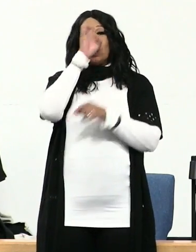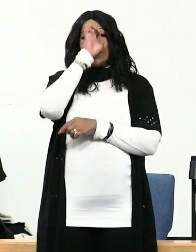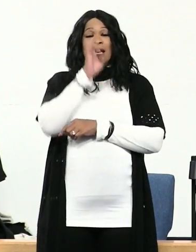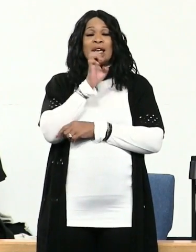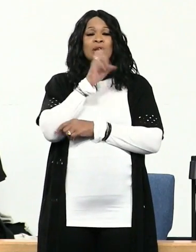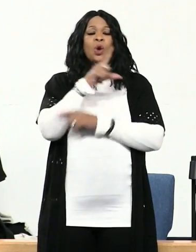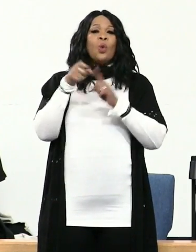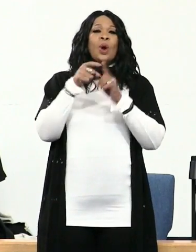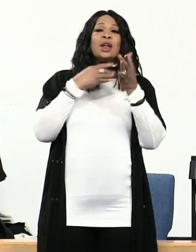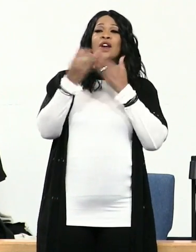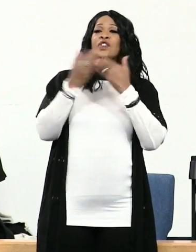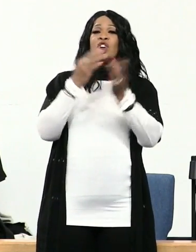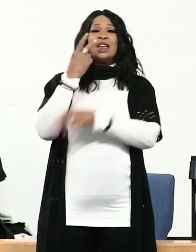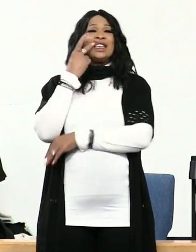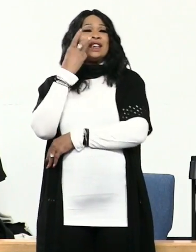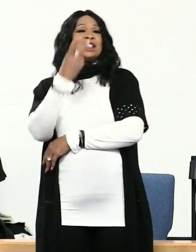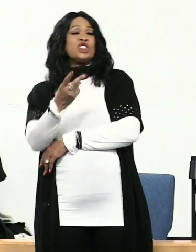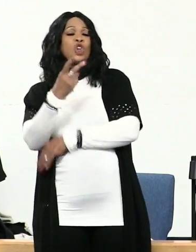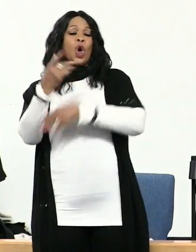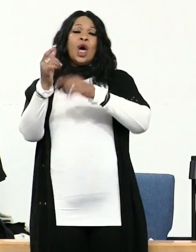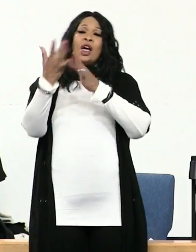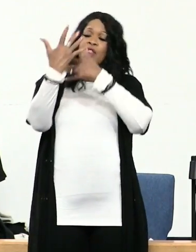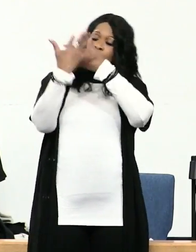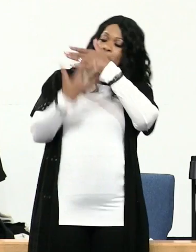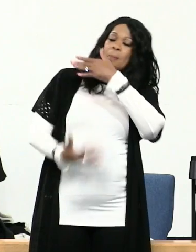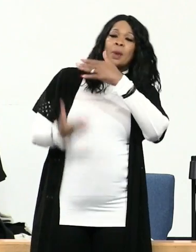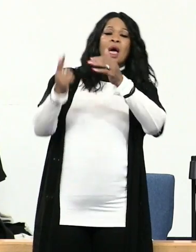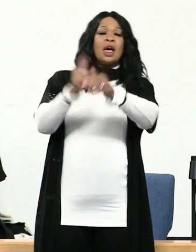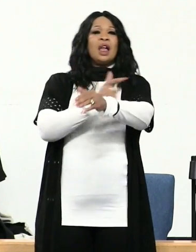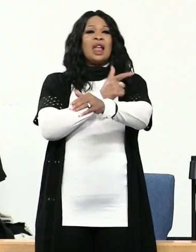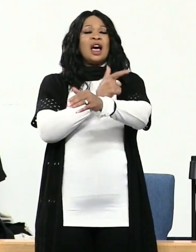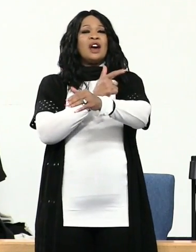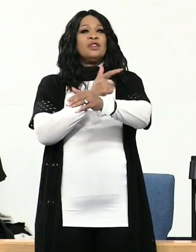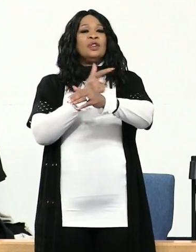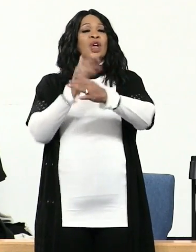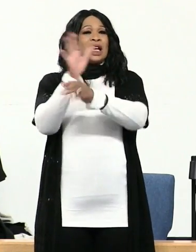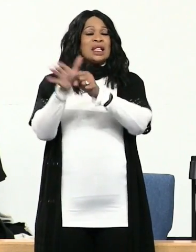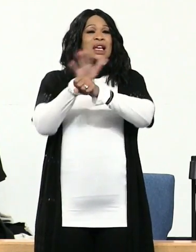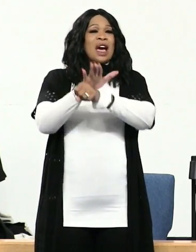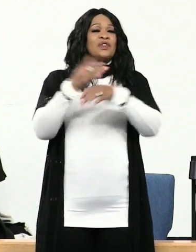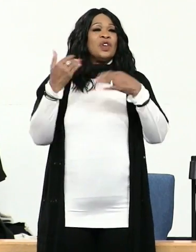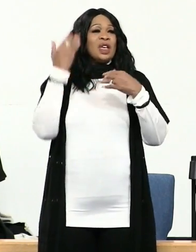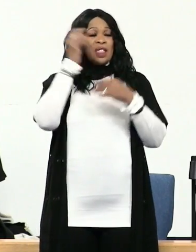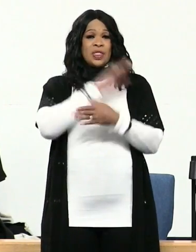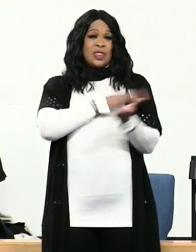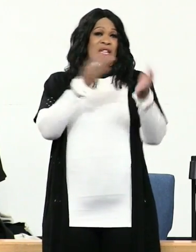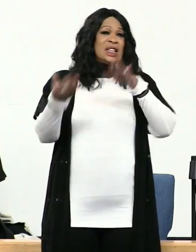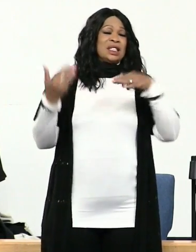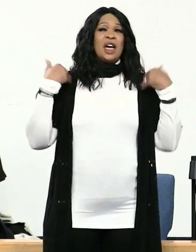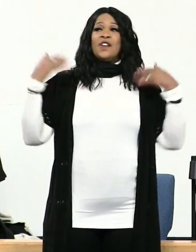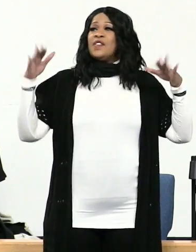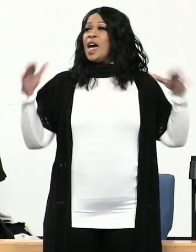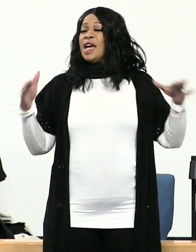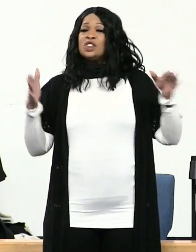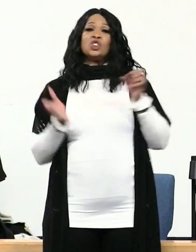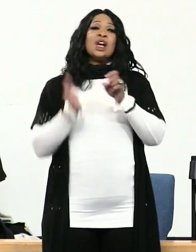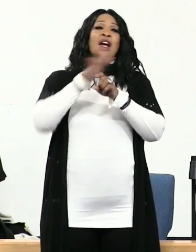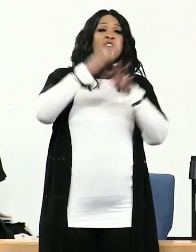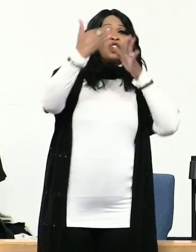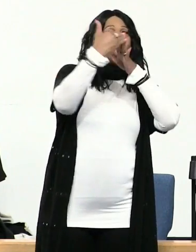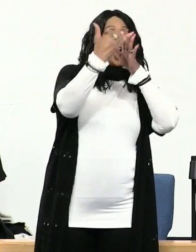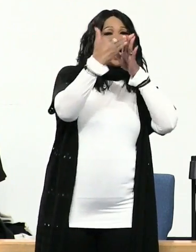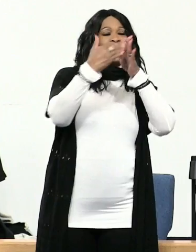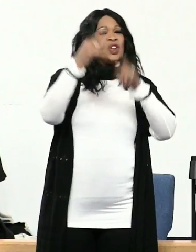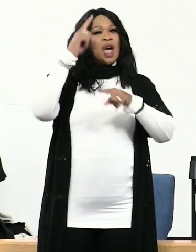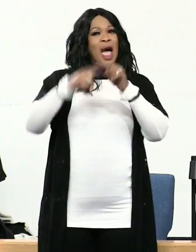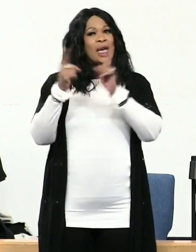the blood of the lamb covered, the death angel passed over that house. There's a sermon right there. I can't go into it because we only got